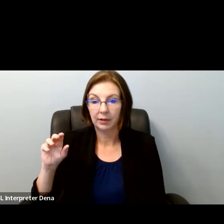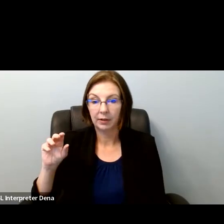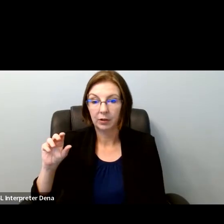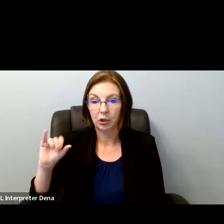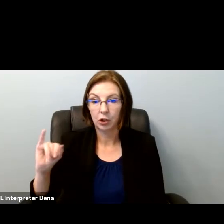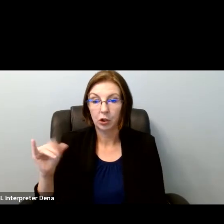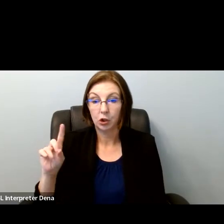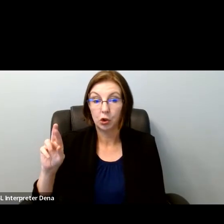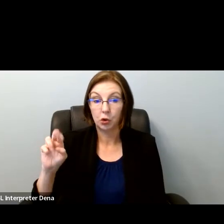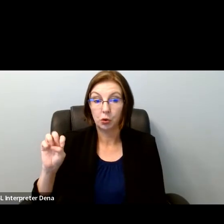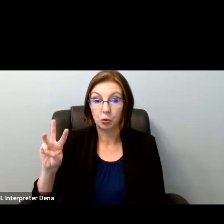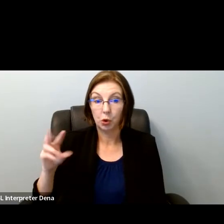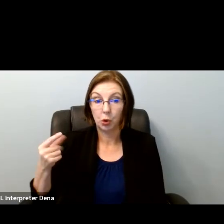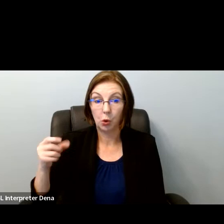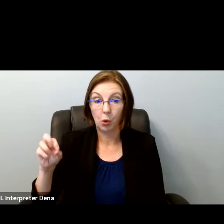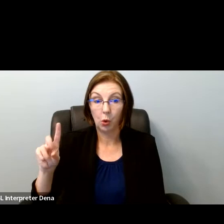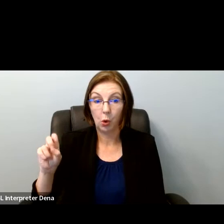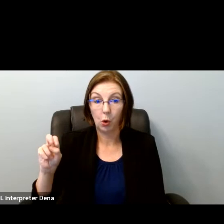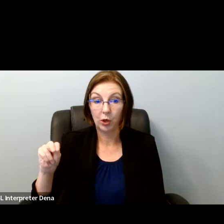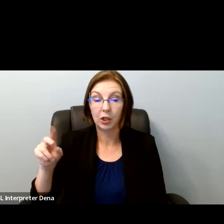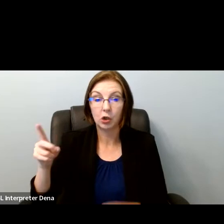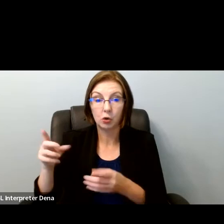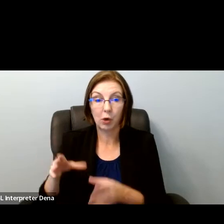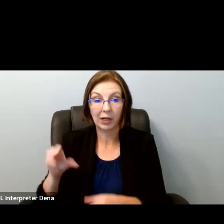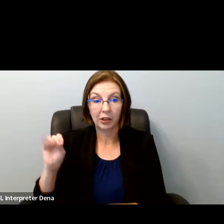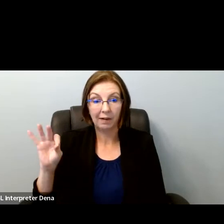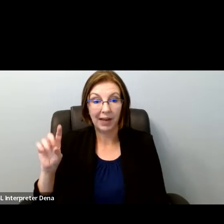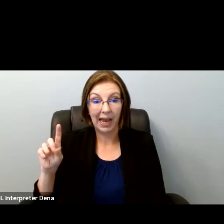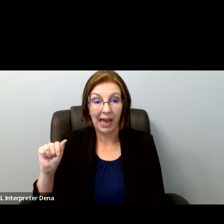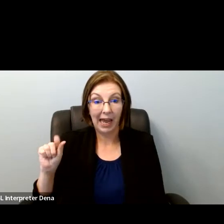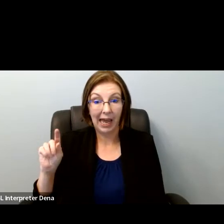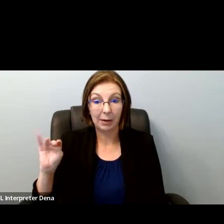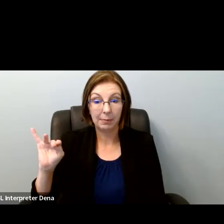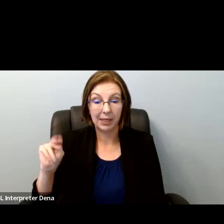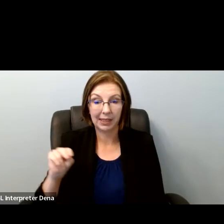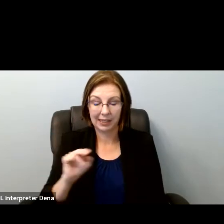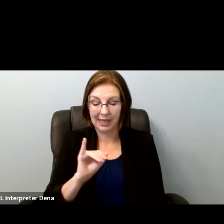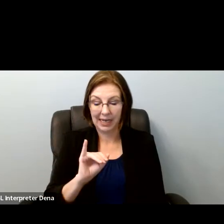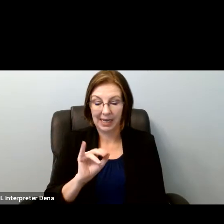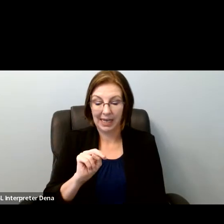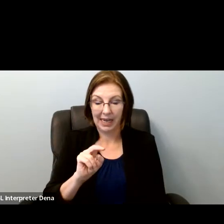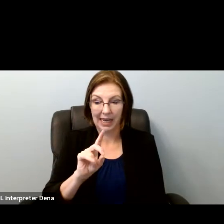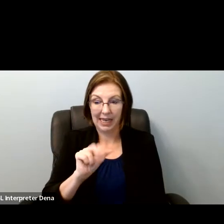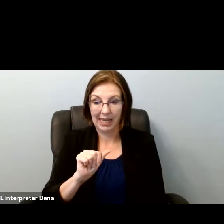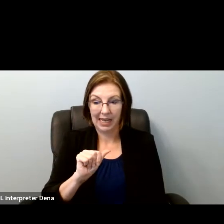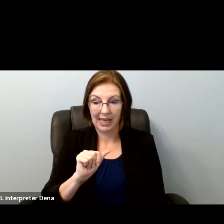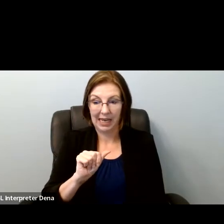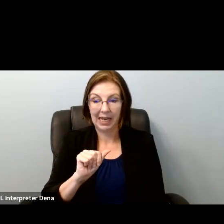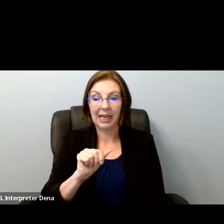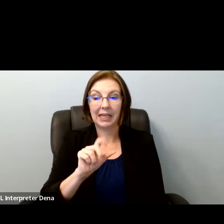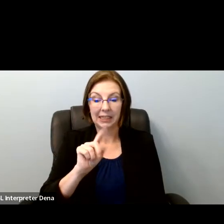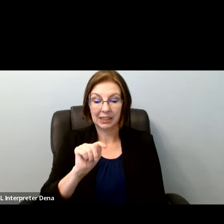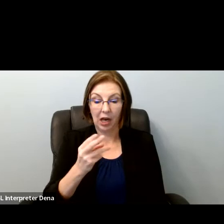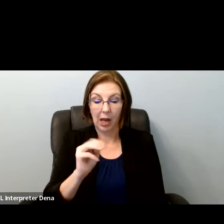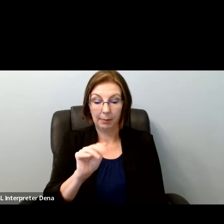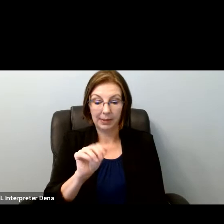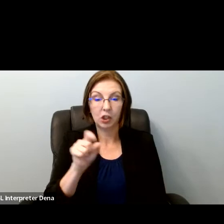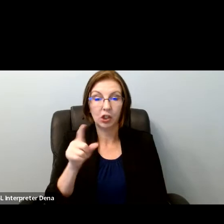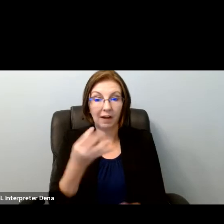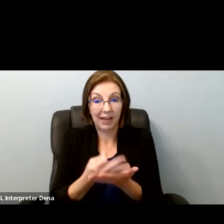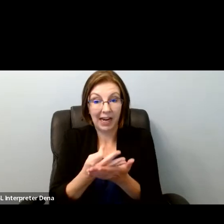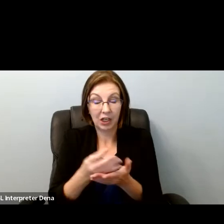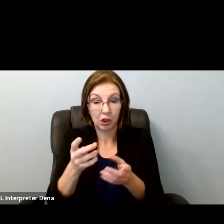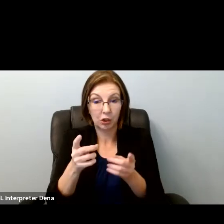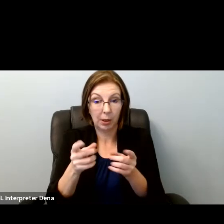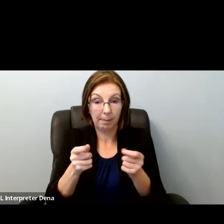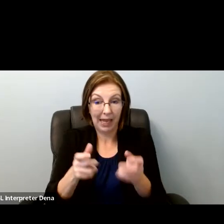Drew Gordon, our Director of Administration, India Thomas, who is our Financial Manager, David